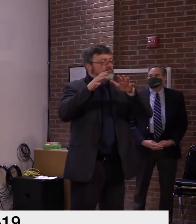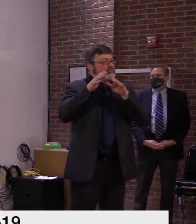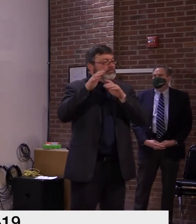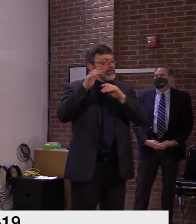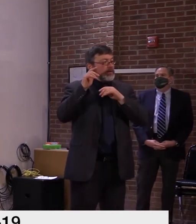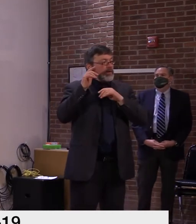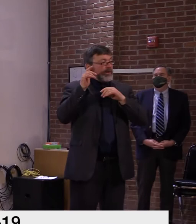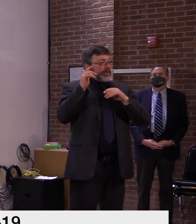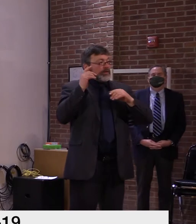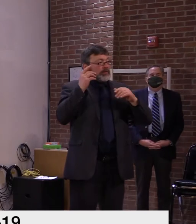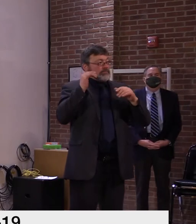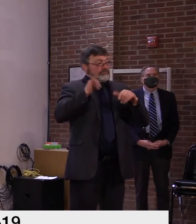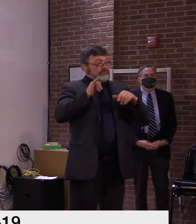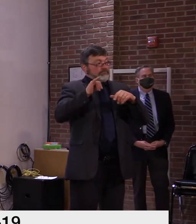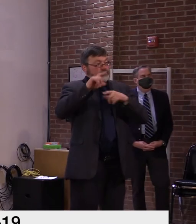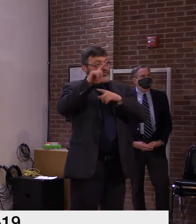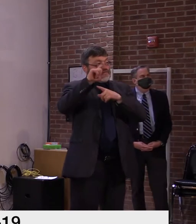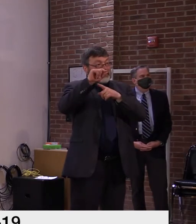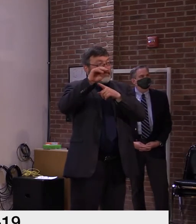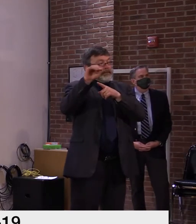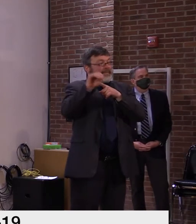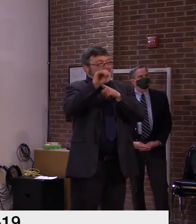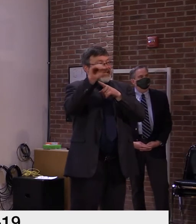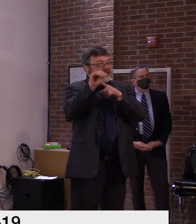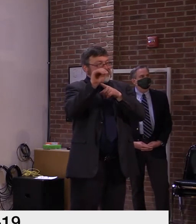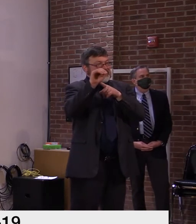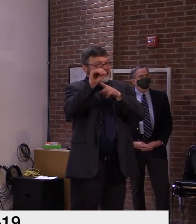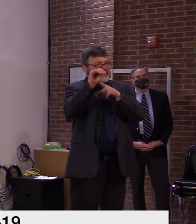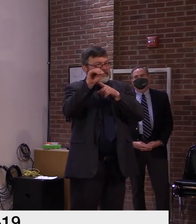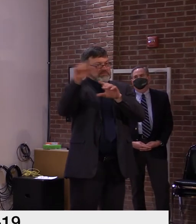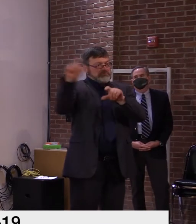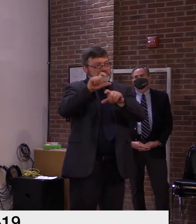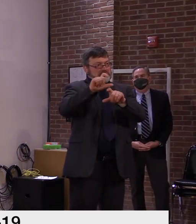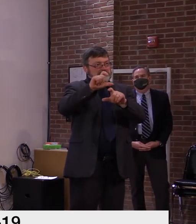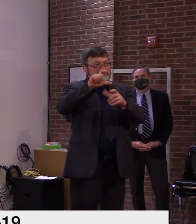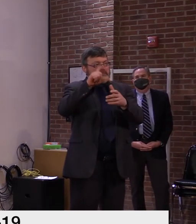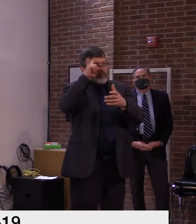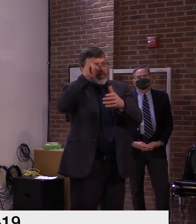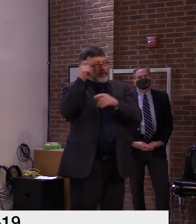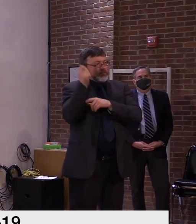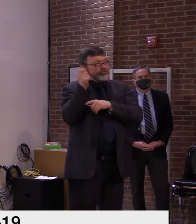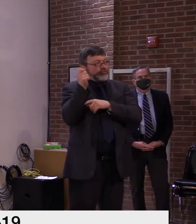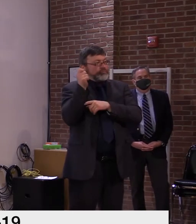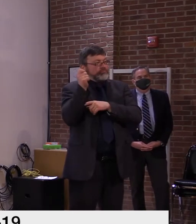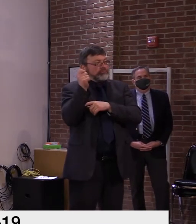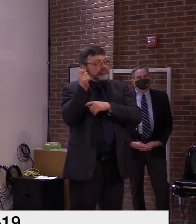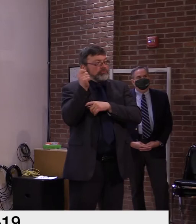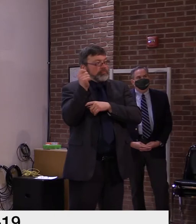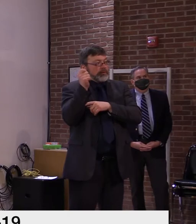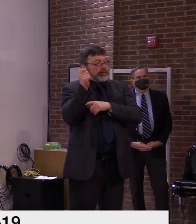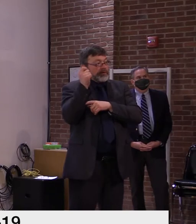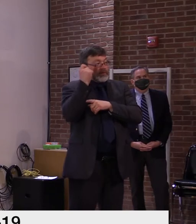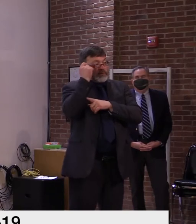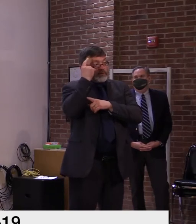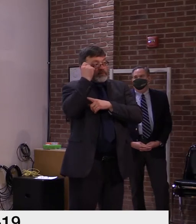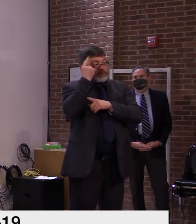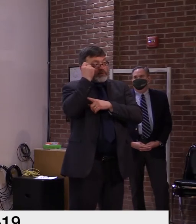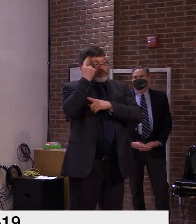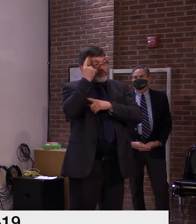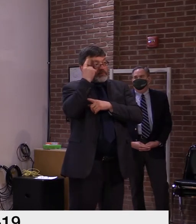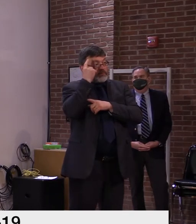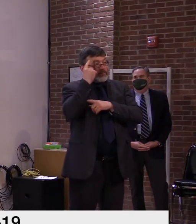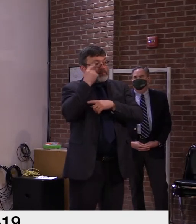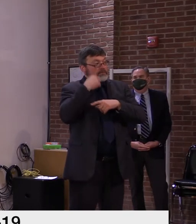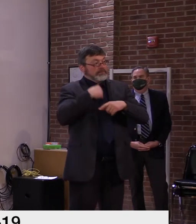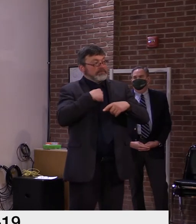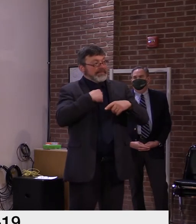$5.7 billion problem on our hands. And this is going to have to be solved by, I believe, led by the